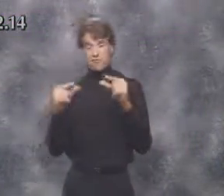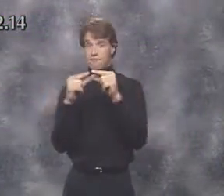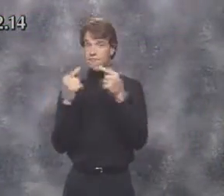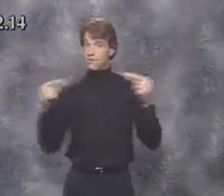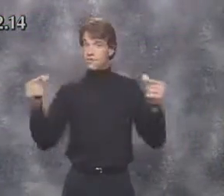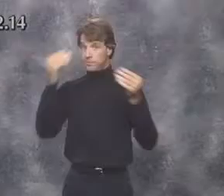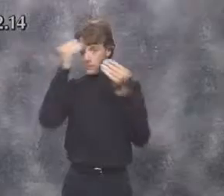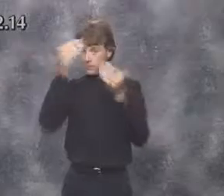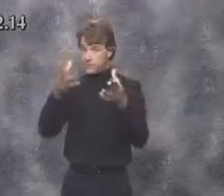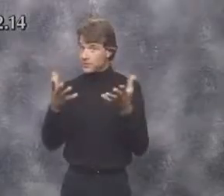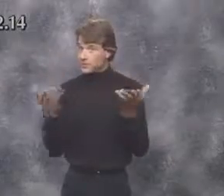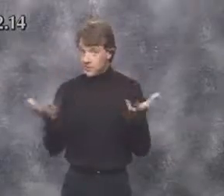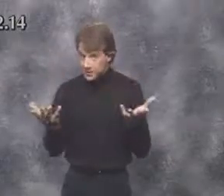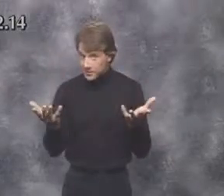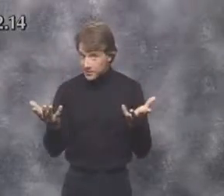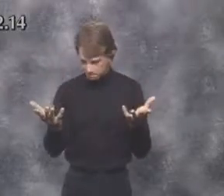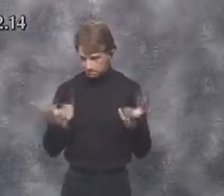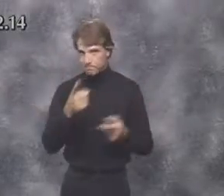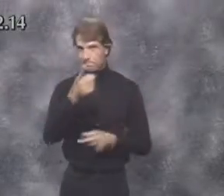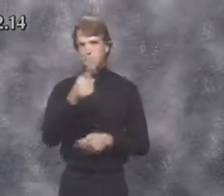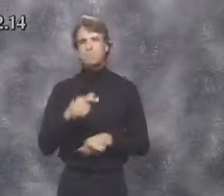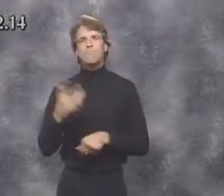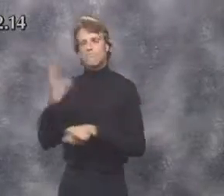And now for grammatical notes.